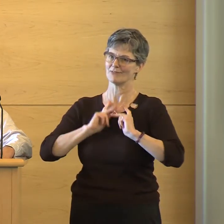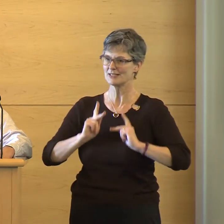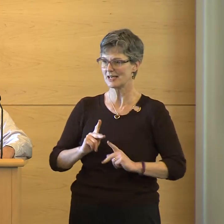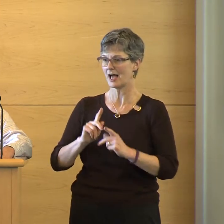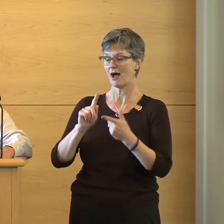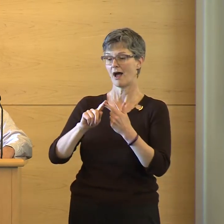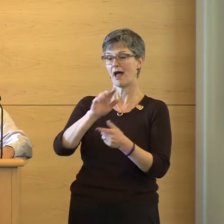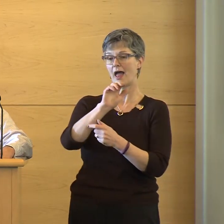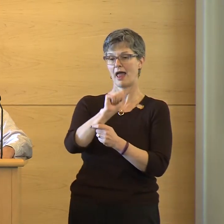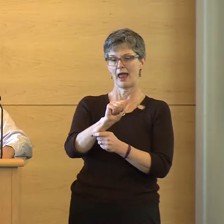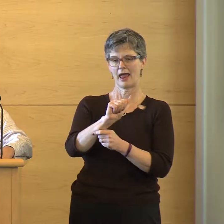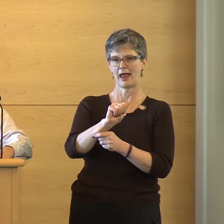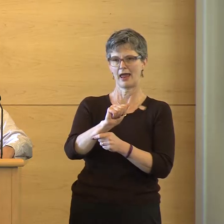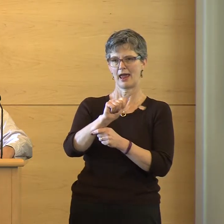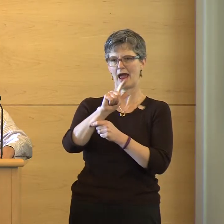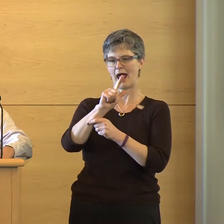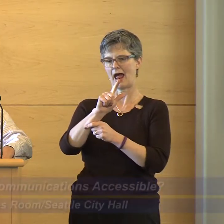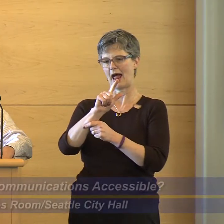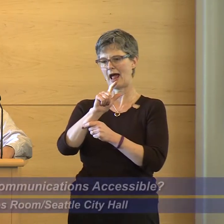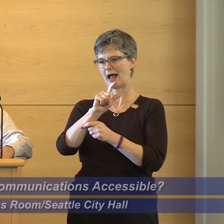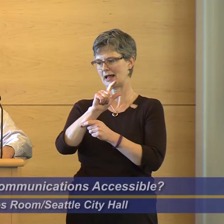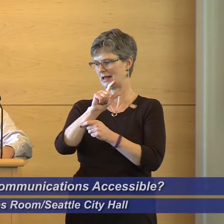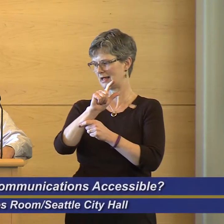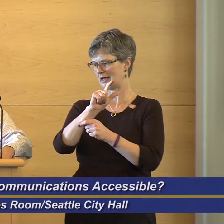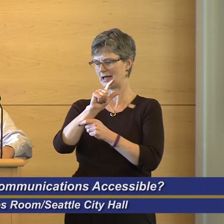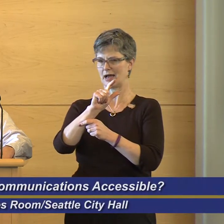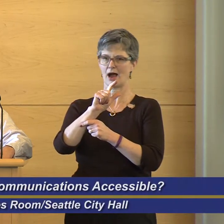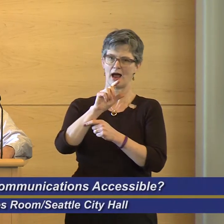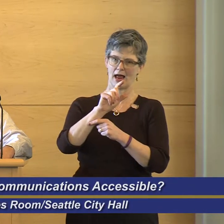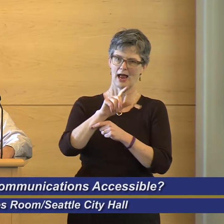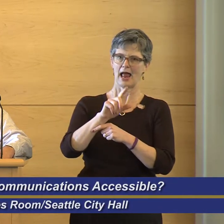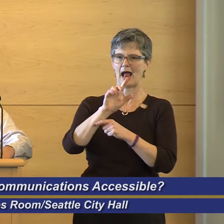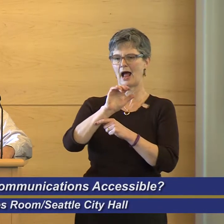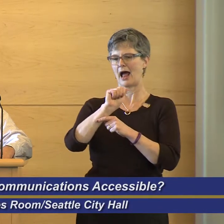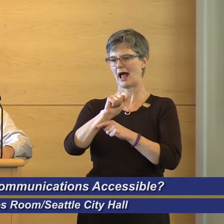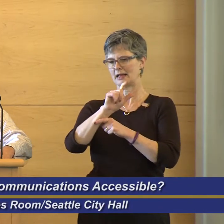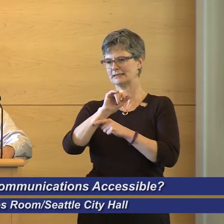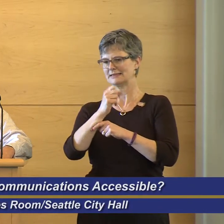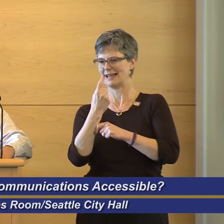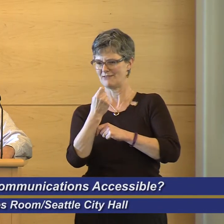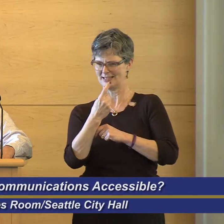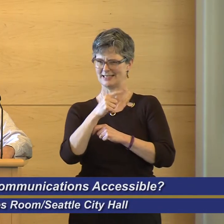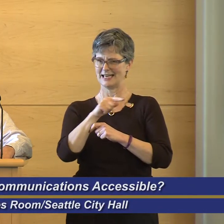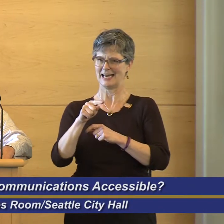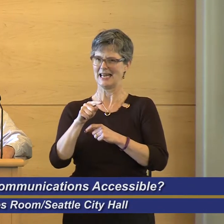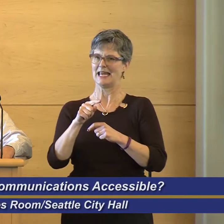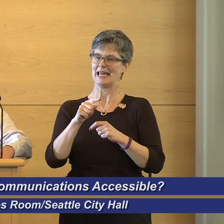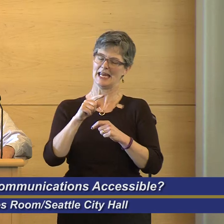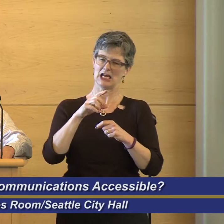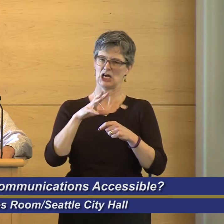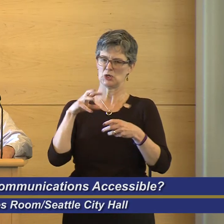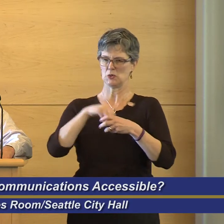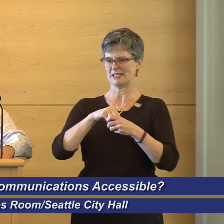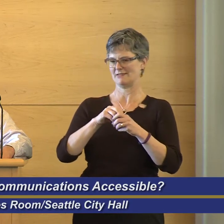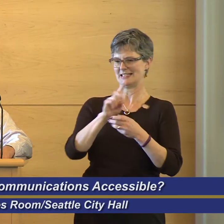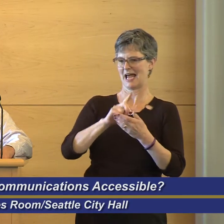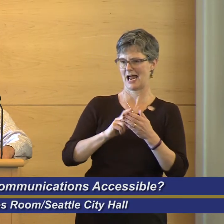I'd also like to thank those who gave us promotional, emotional, and physical support,